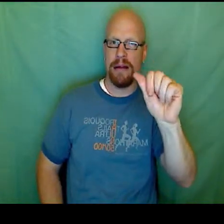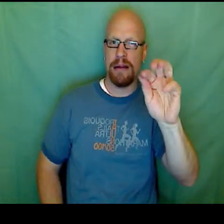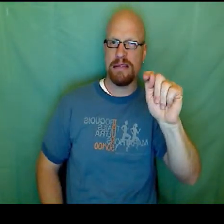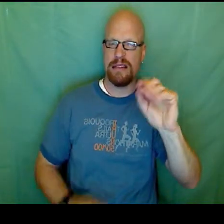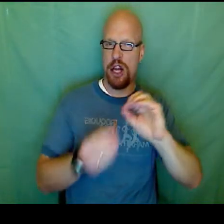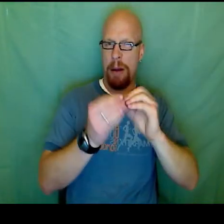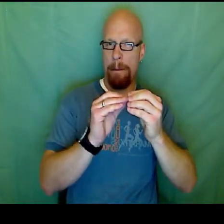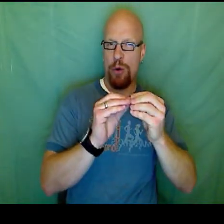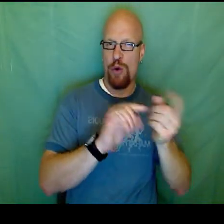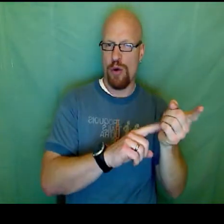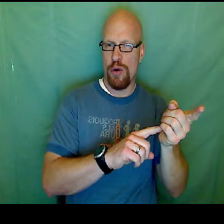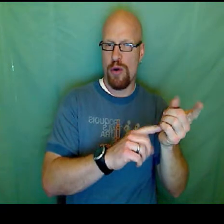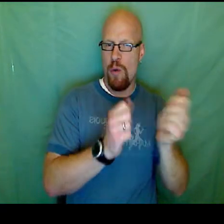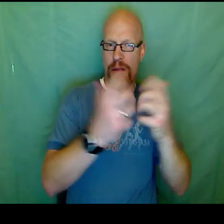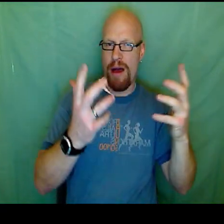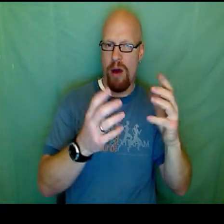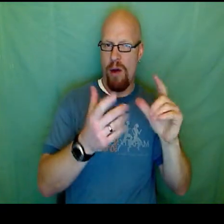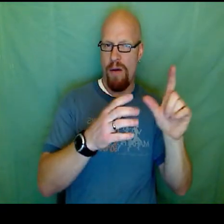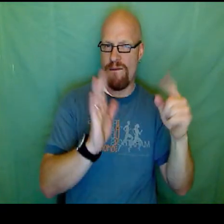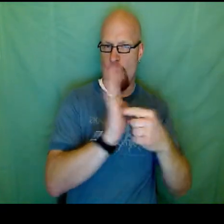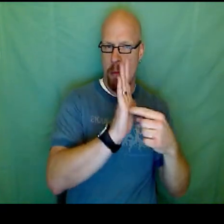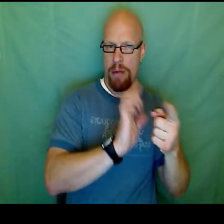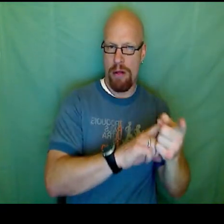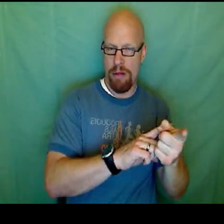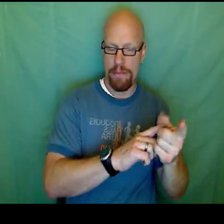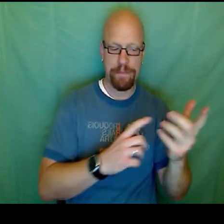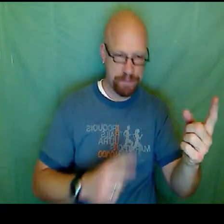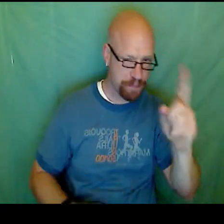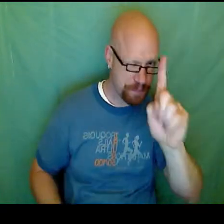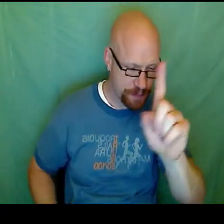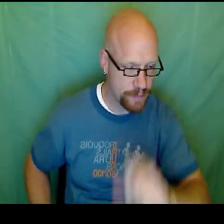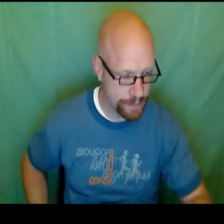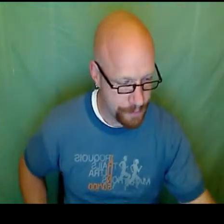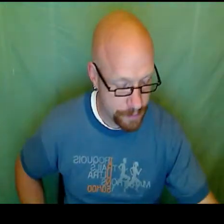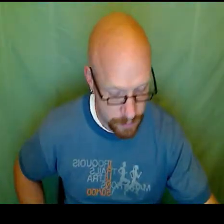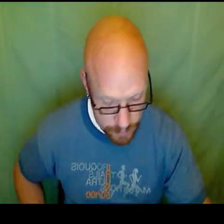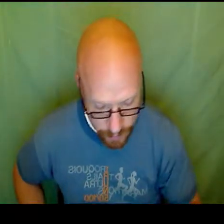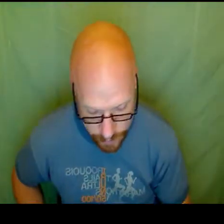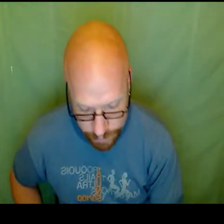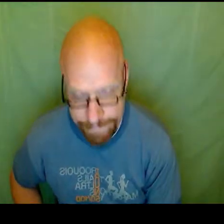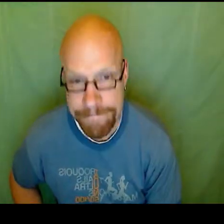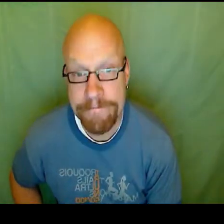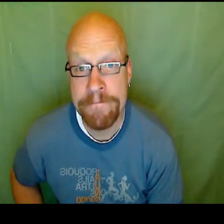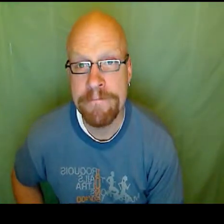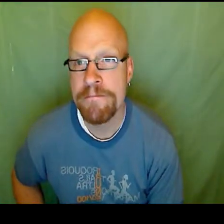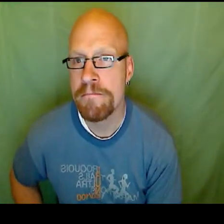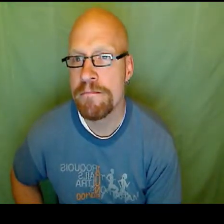y's in the same thing, and then the constant term on the right hand side.